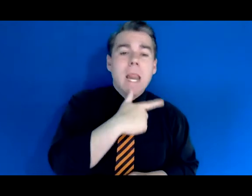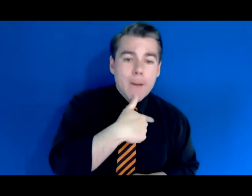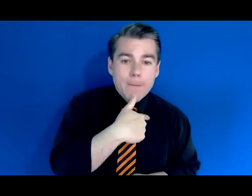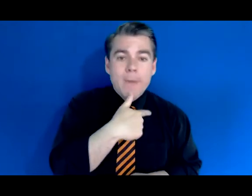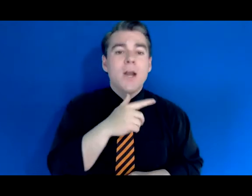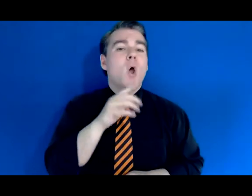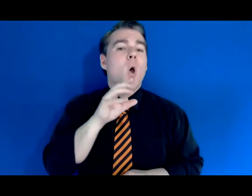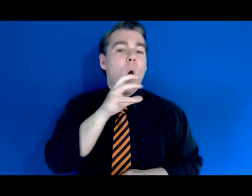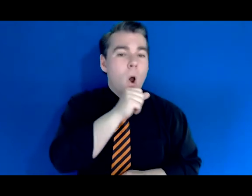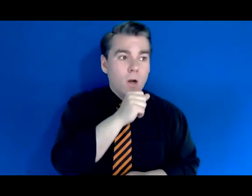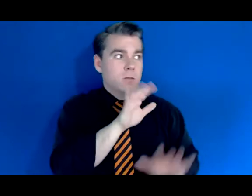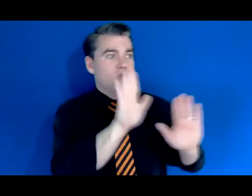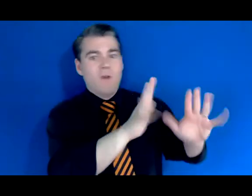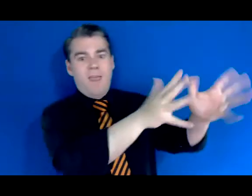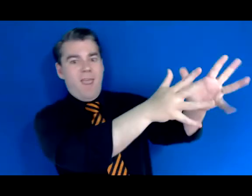for David Brown.